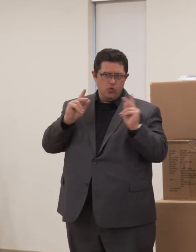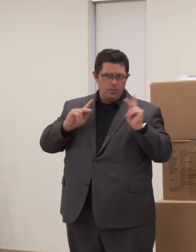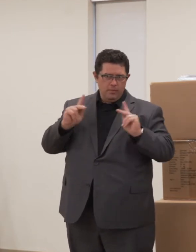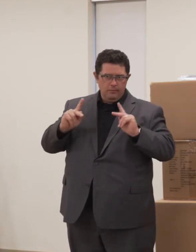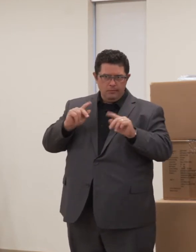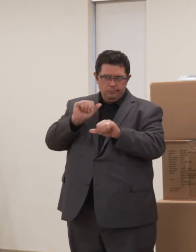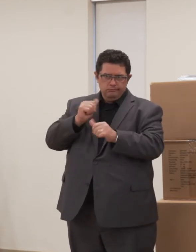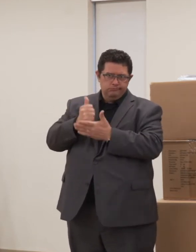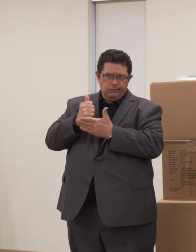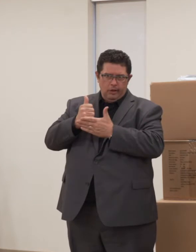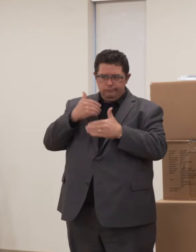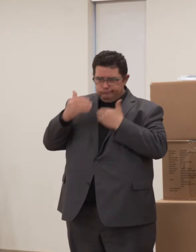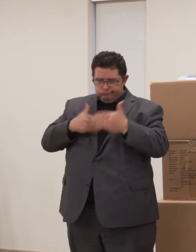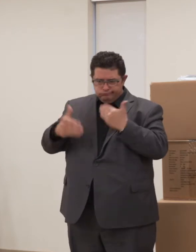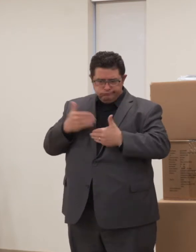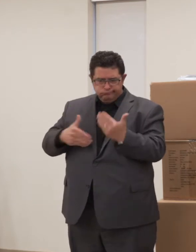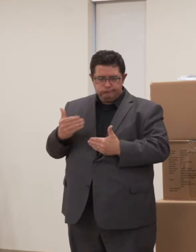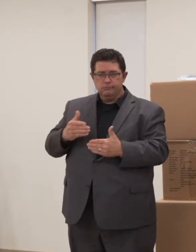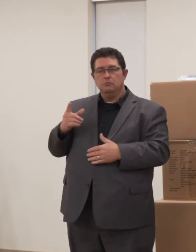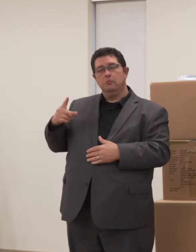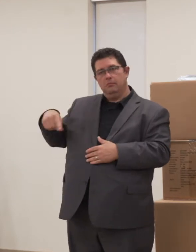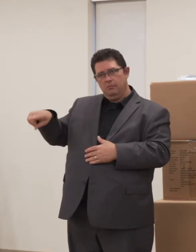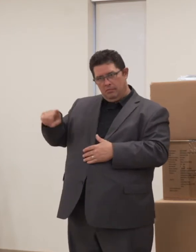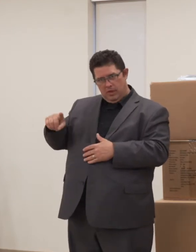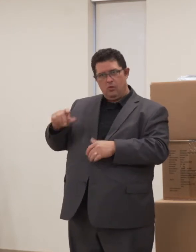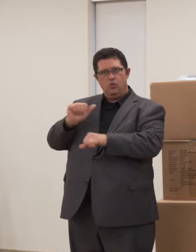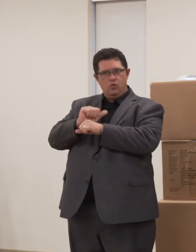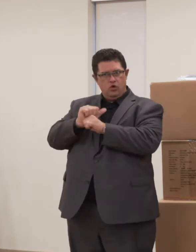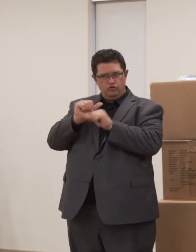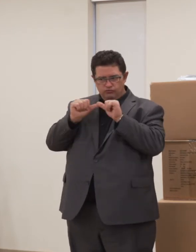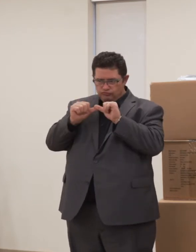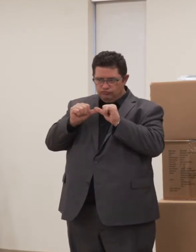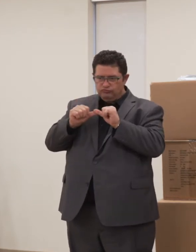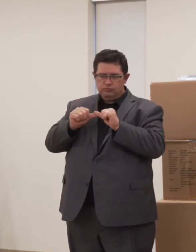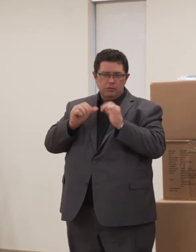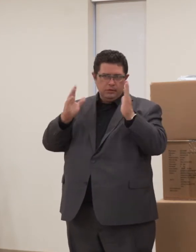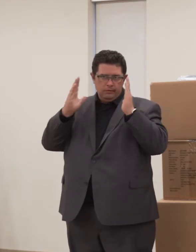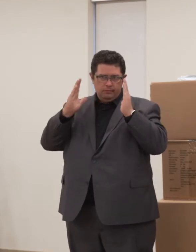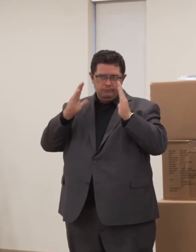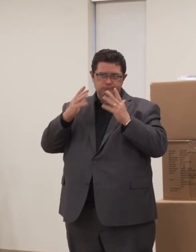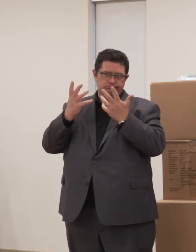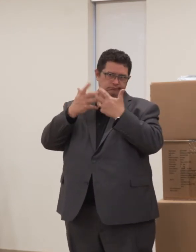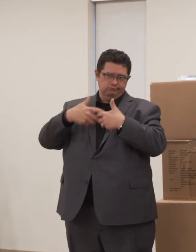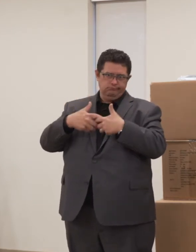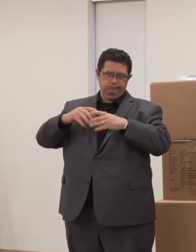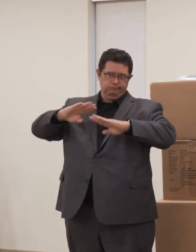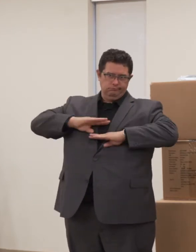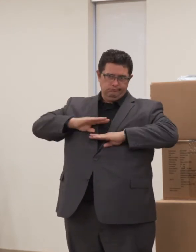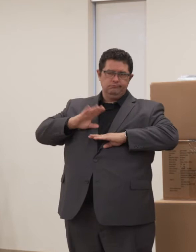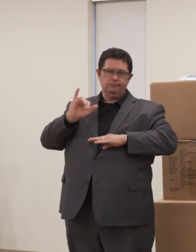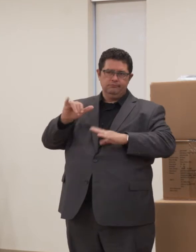They'll be working to stay in compliance with the reporting requirement, and we appreciate those efforts.